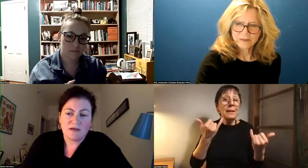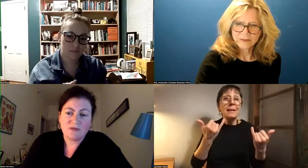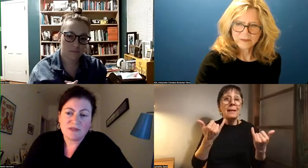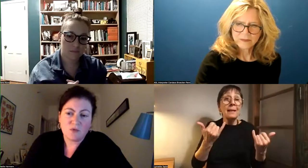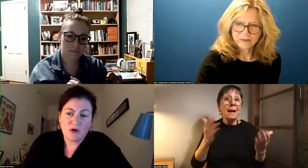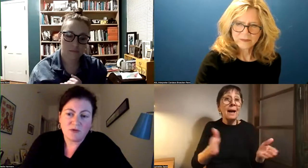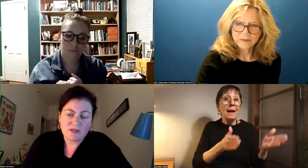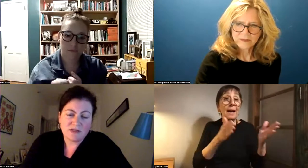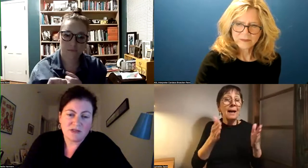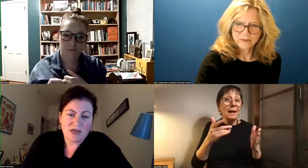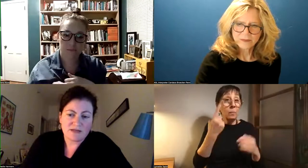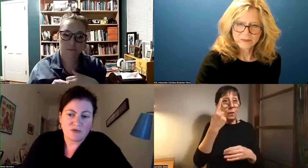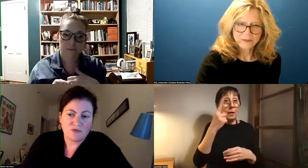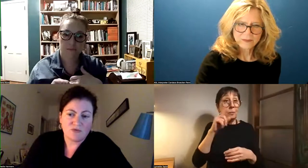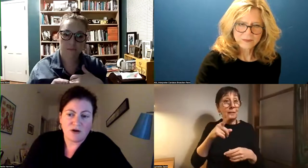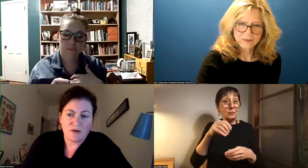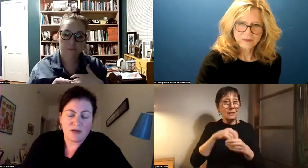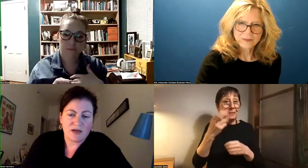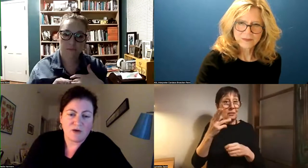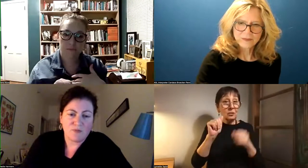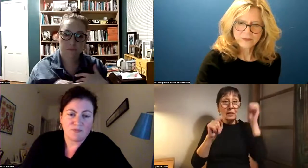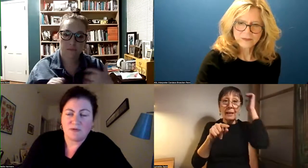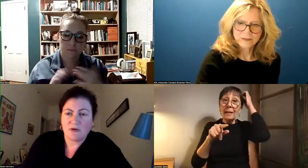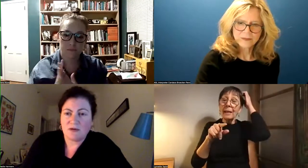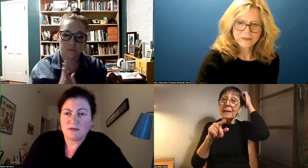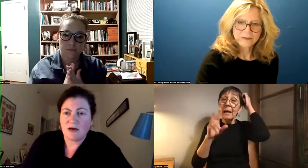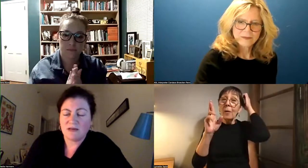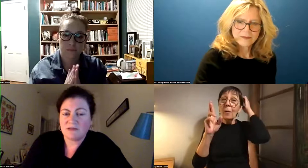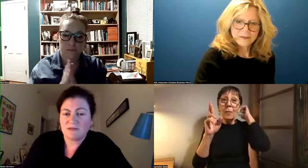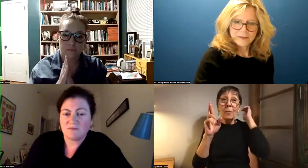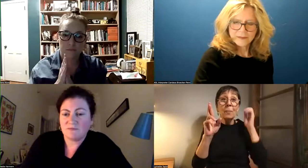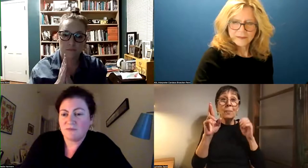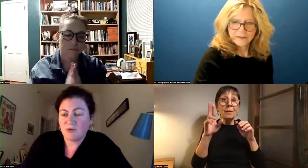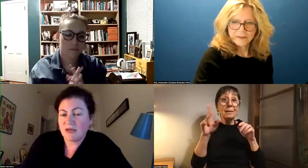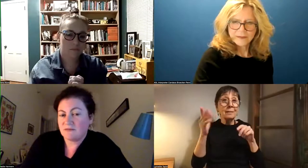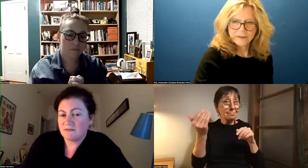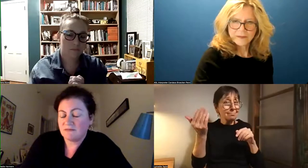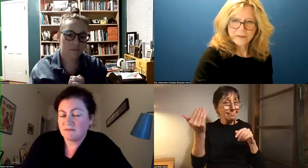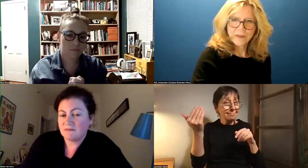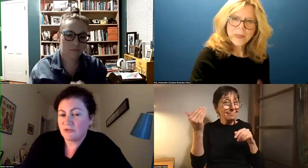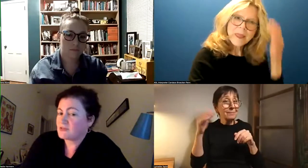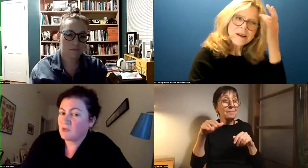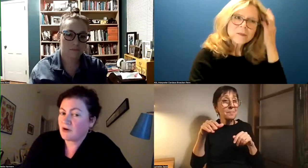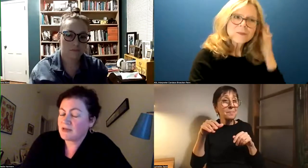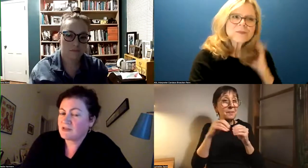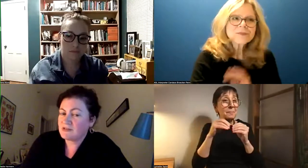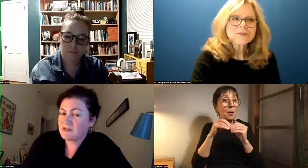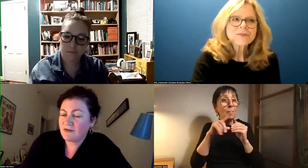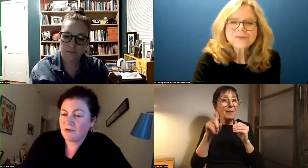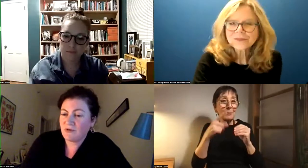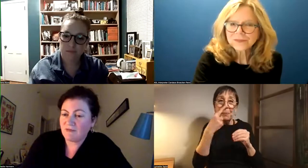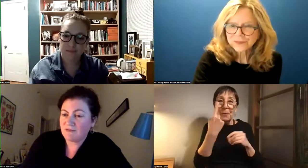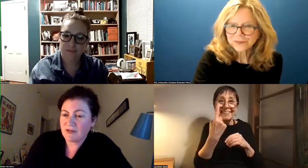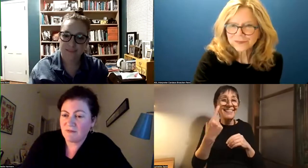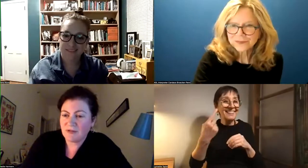I do see one question in the chat so far, but I hope, audience, you might put some more questions there